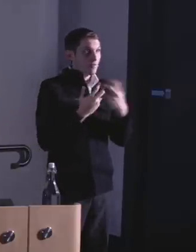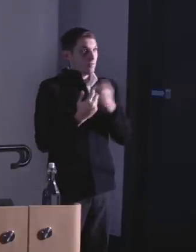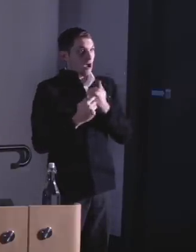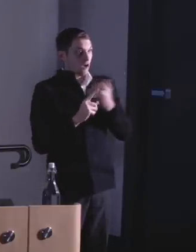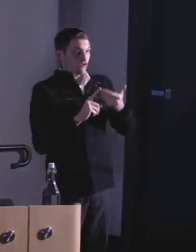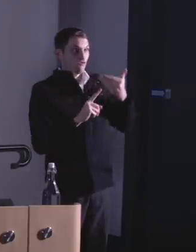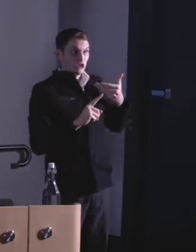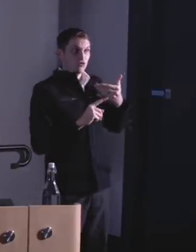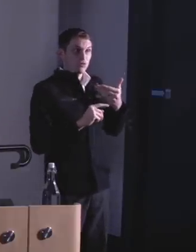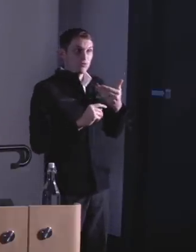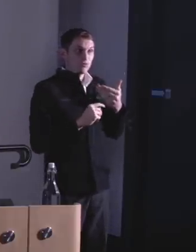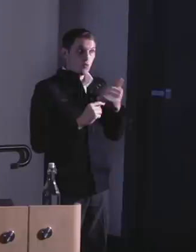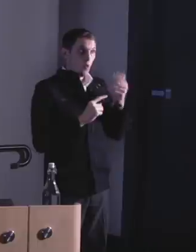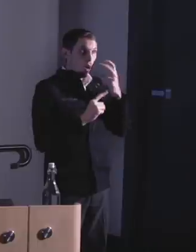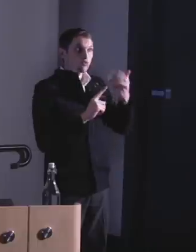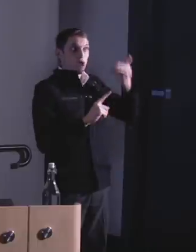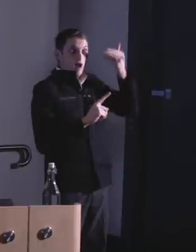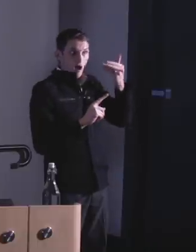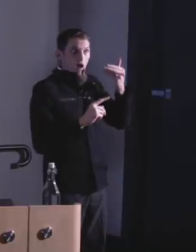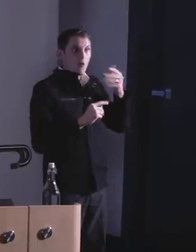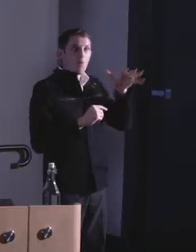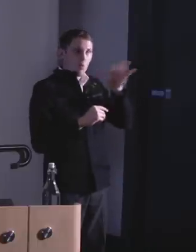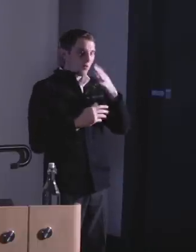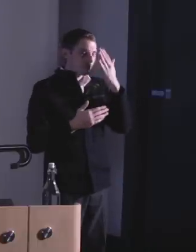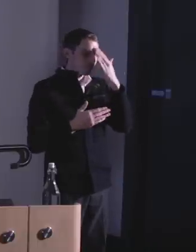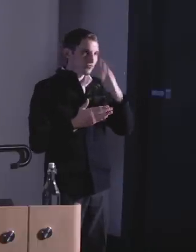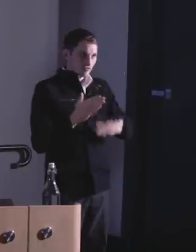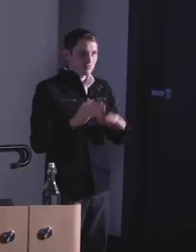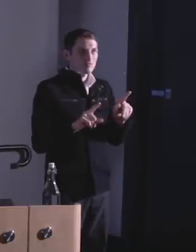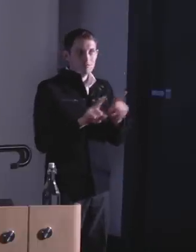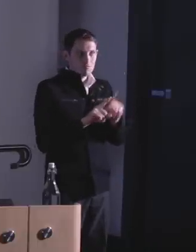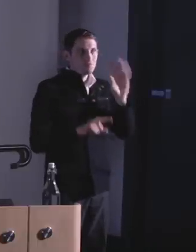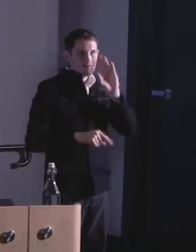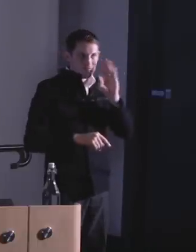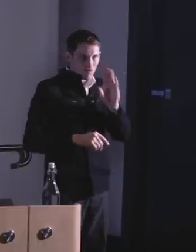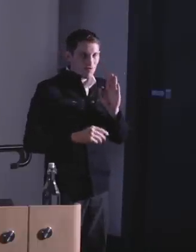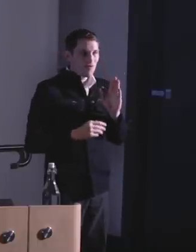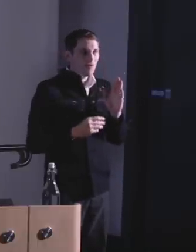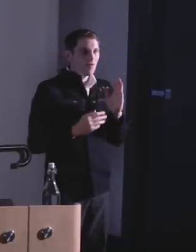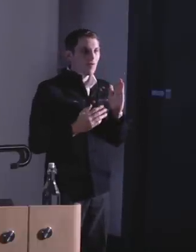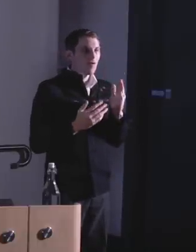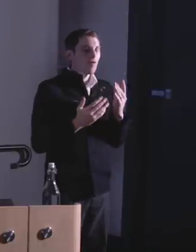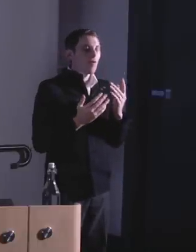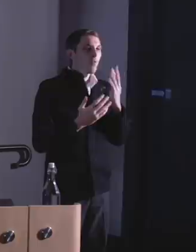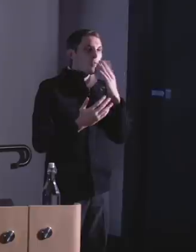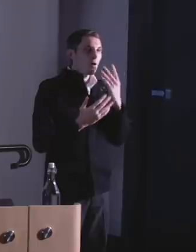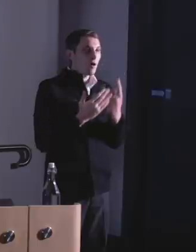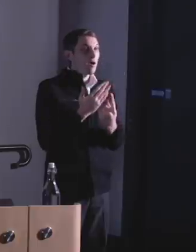and older, we've all been there before when the world fragmented.